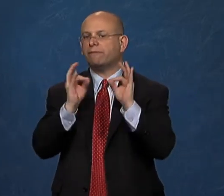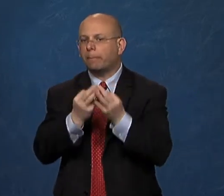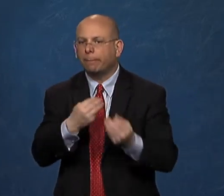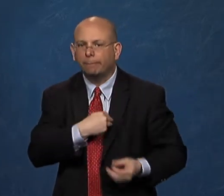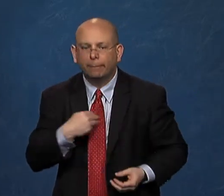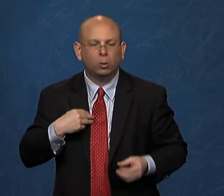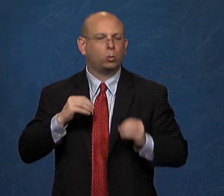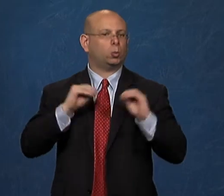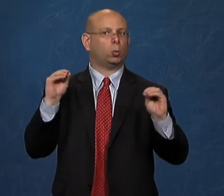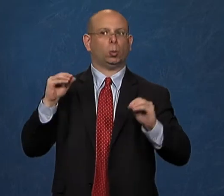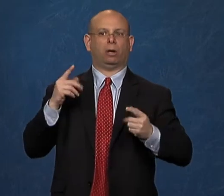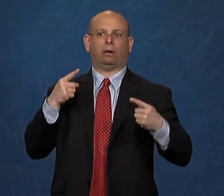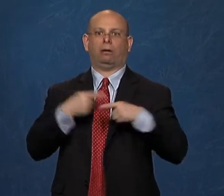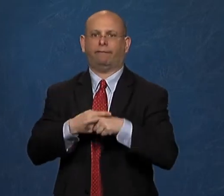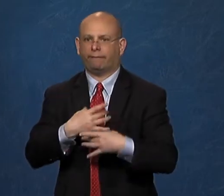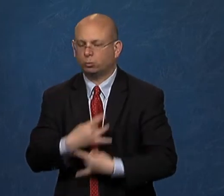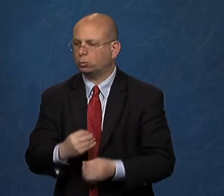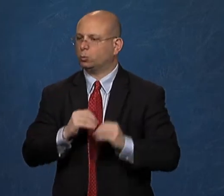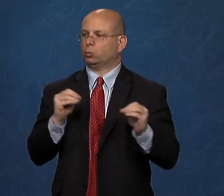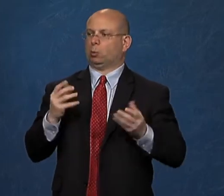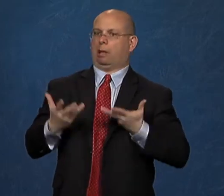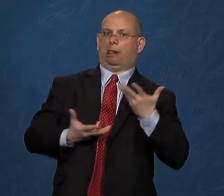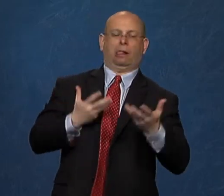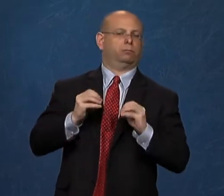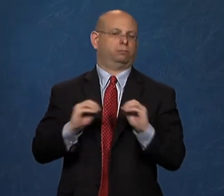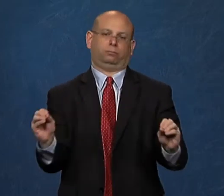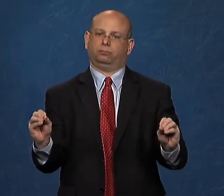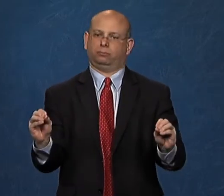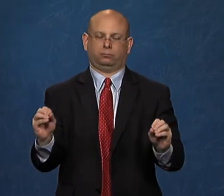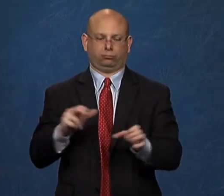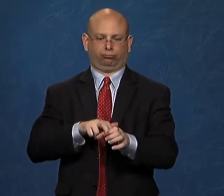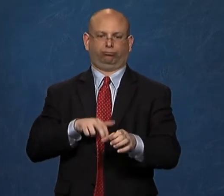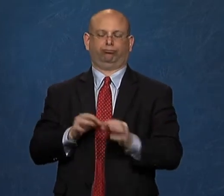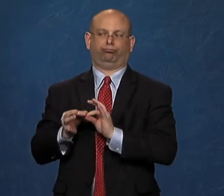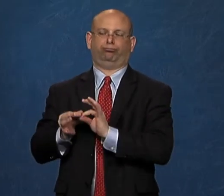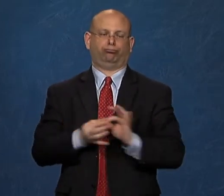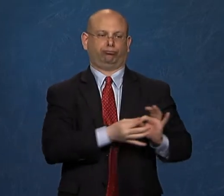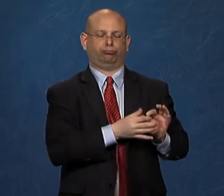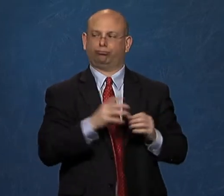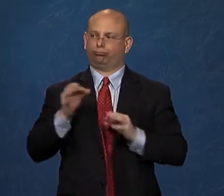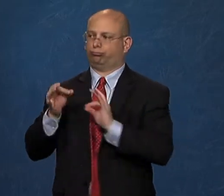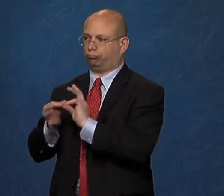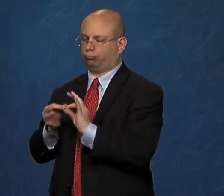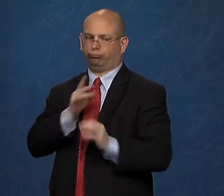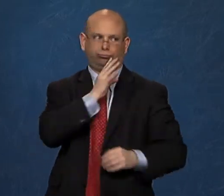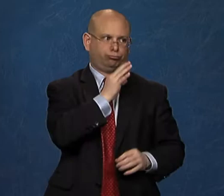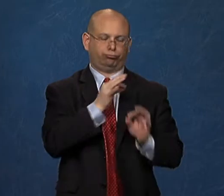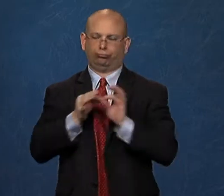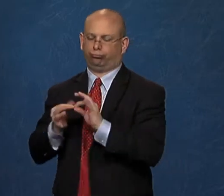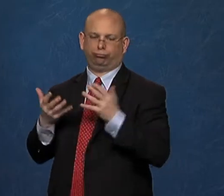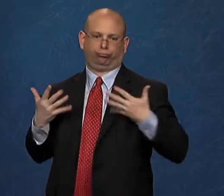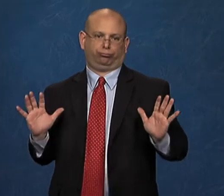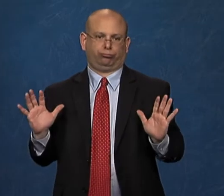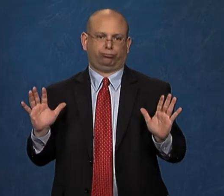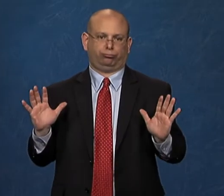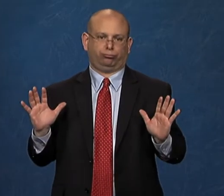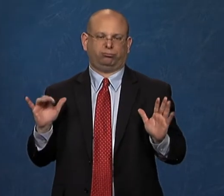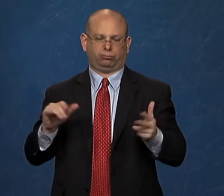simply there to facilitate the communication, and this being the case, family members or others with a vested interest cannot provide the interpreting services.